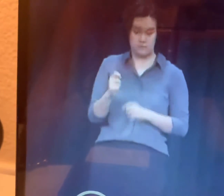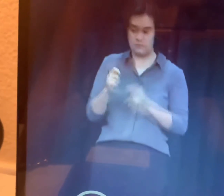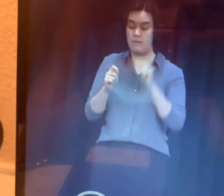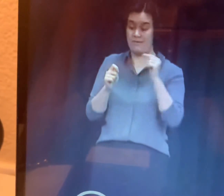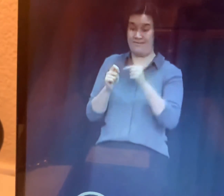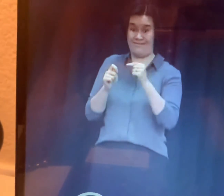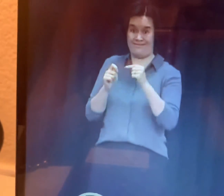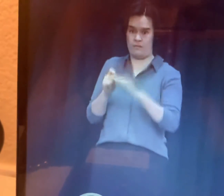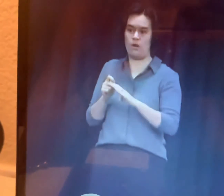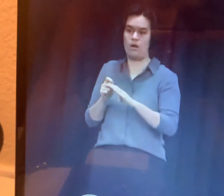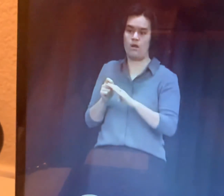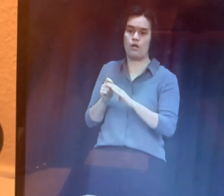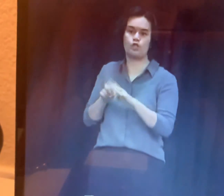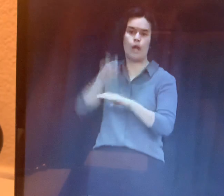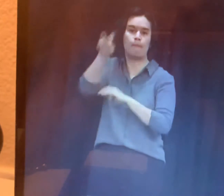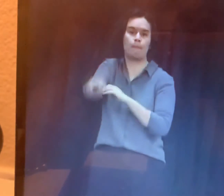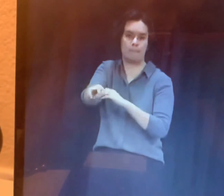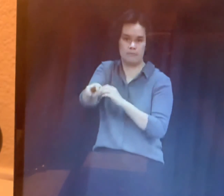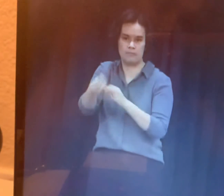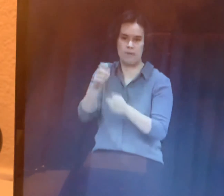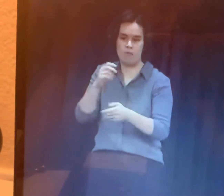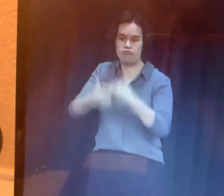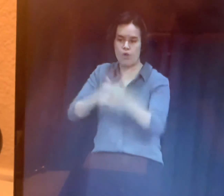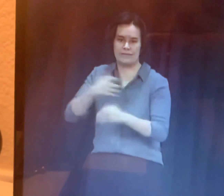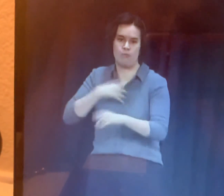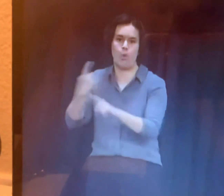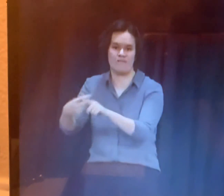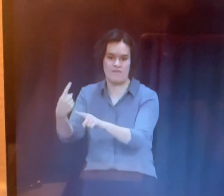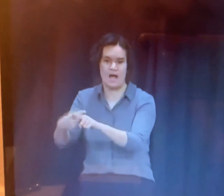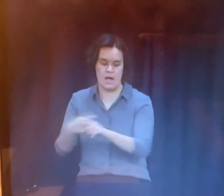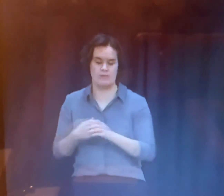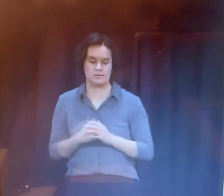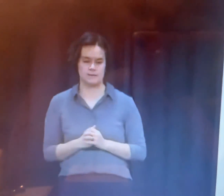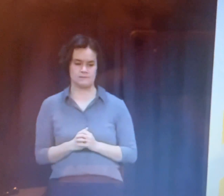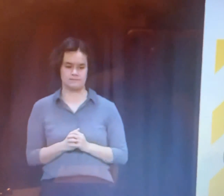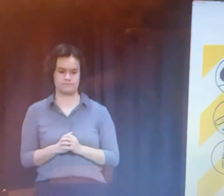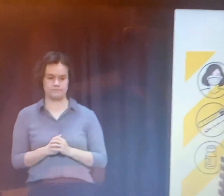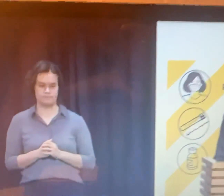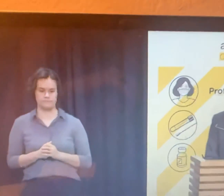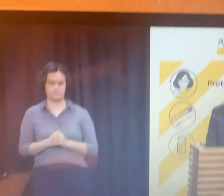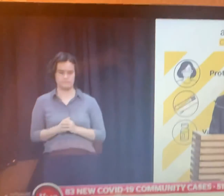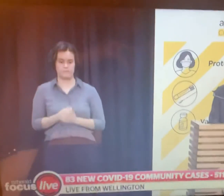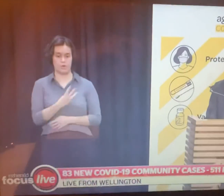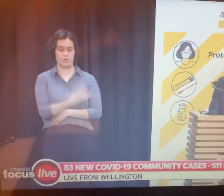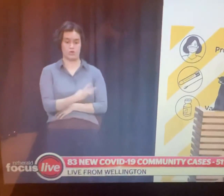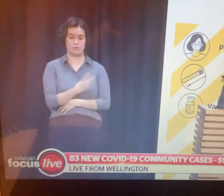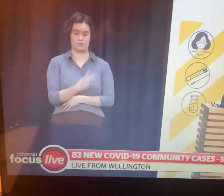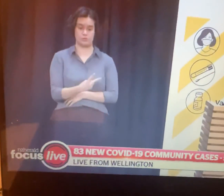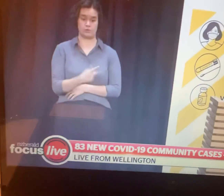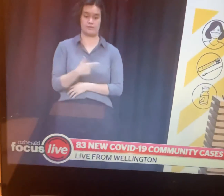a.m. this morning, there were 32,771 individual contacts that have been formally identified.